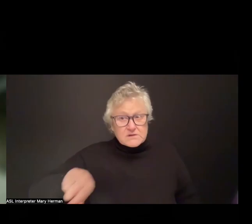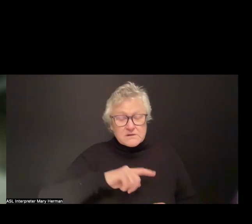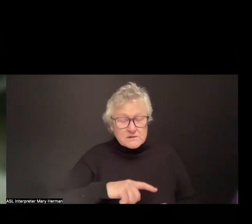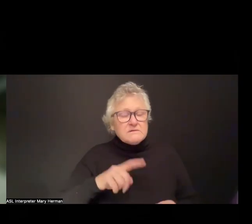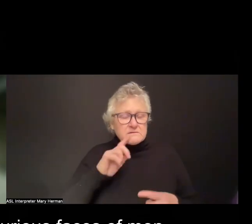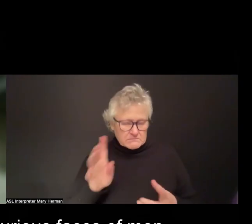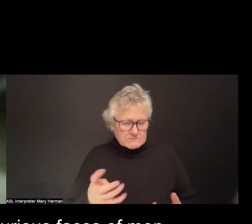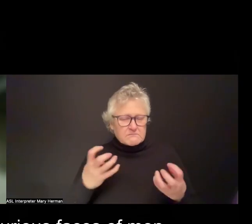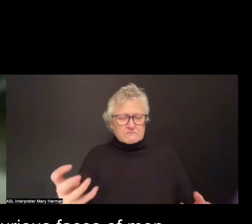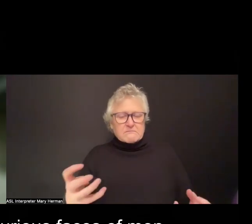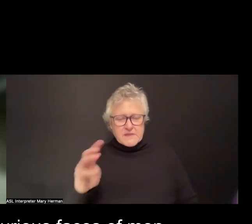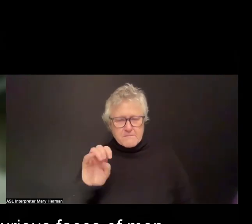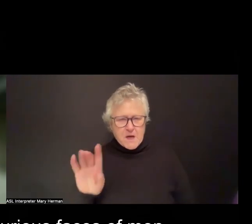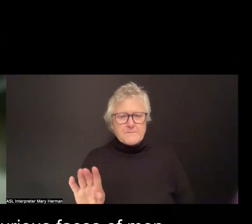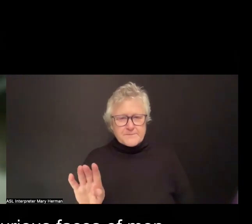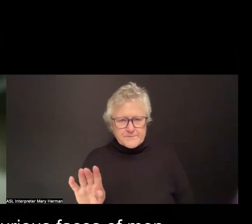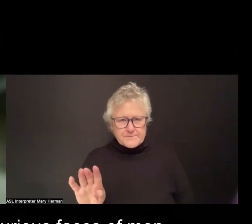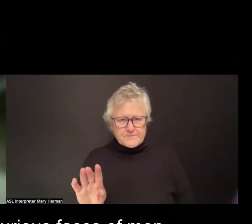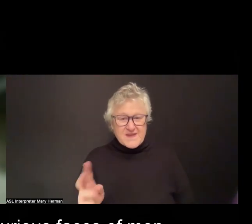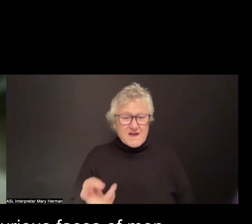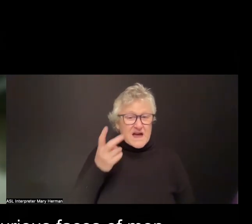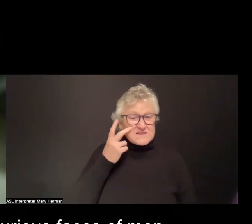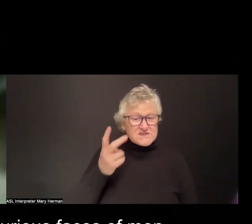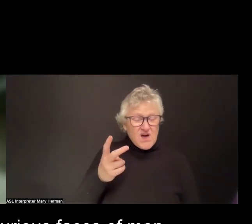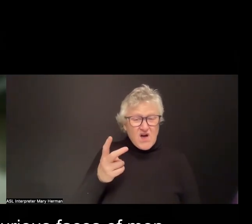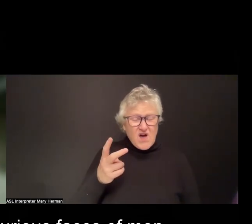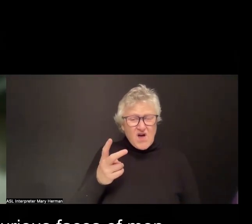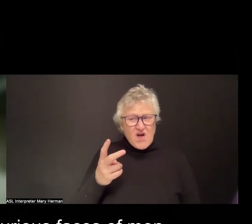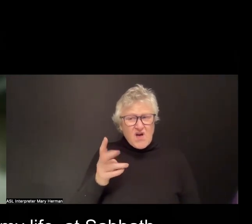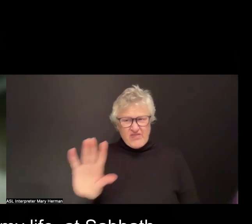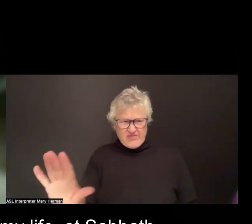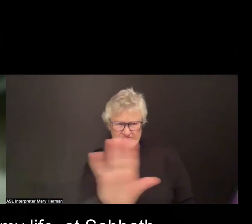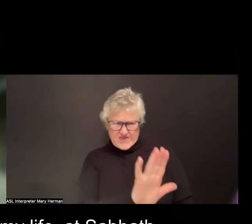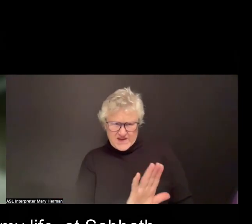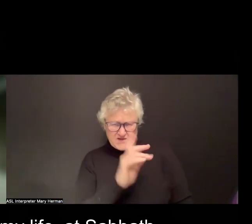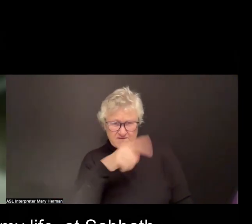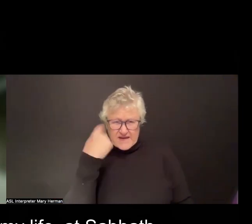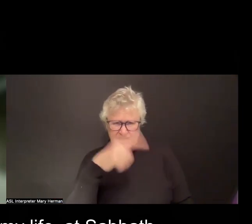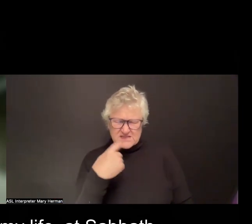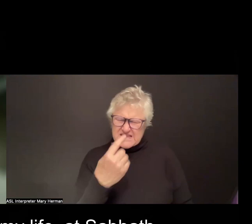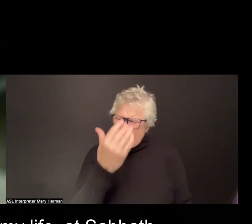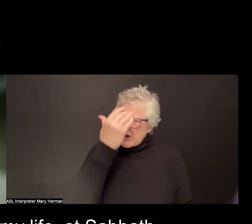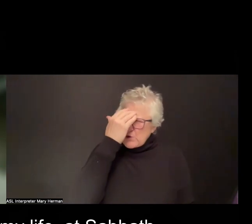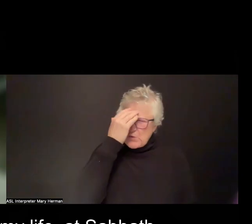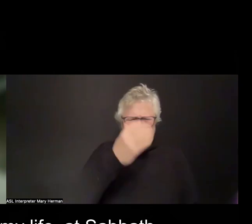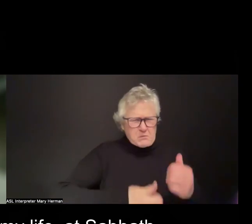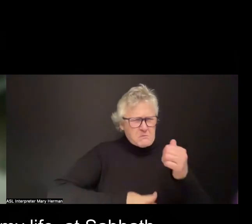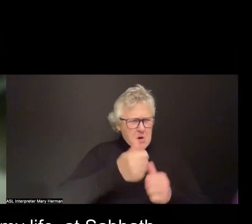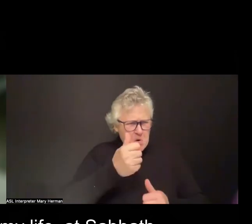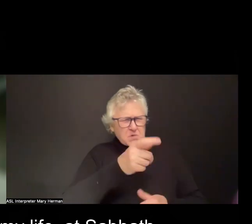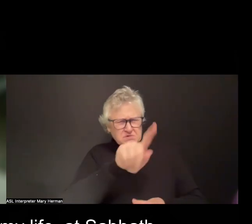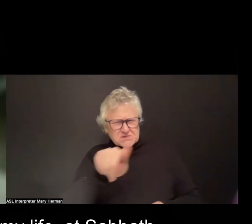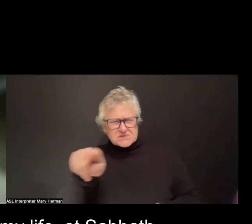men. I saw the staring, curious faces of men and women I'd known to some degree or other for most of my life. At